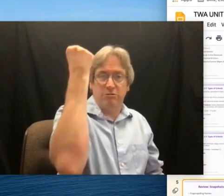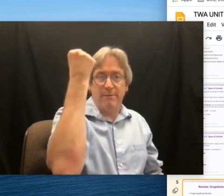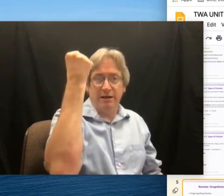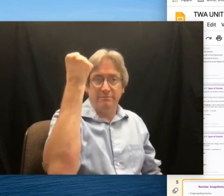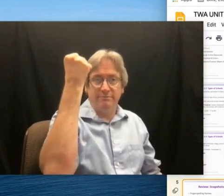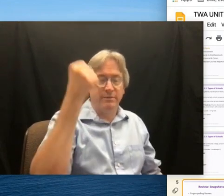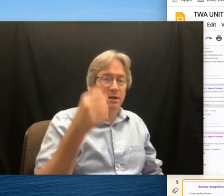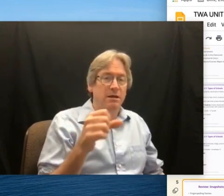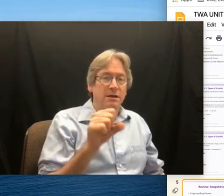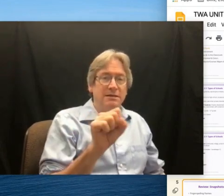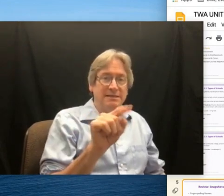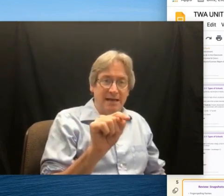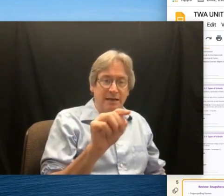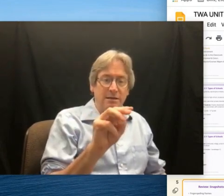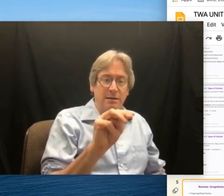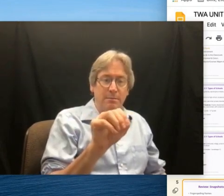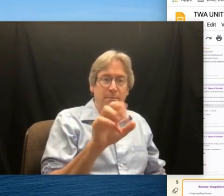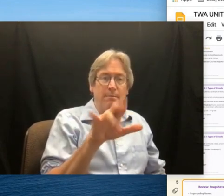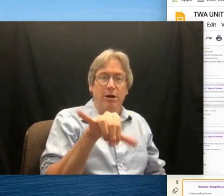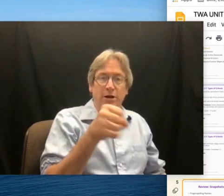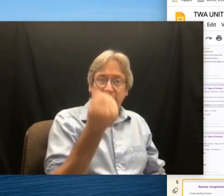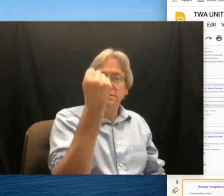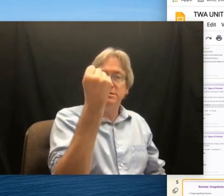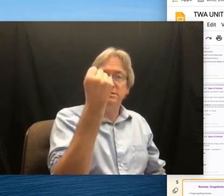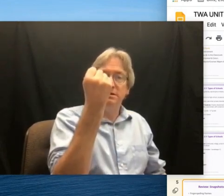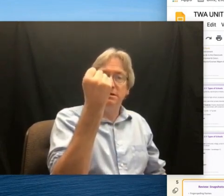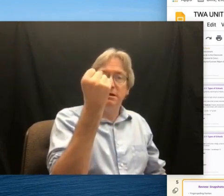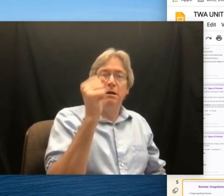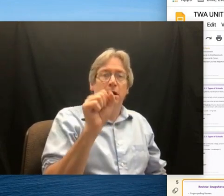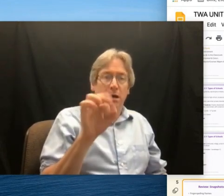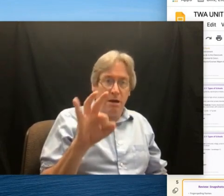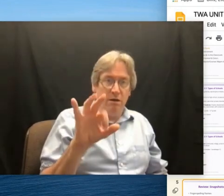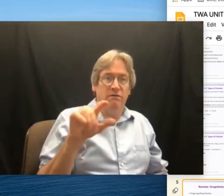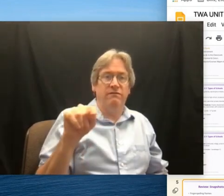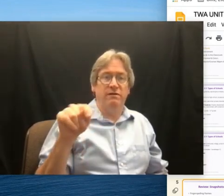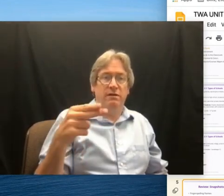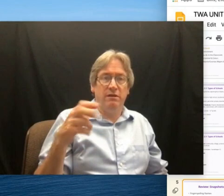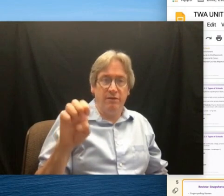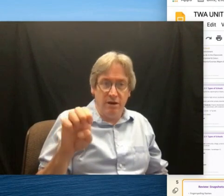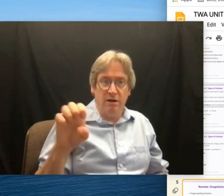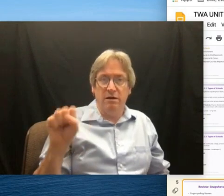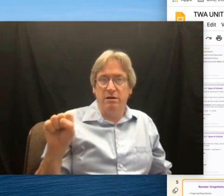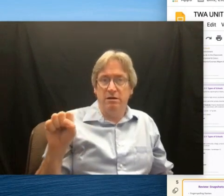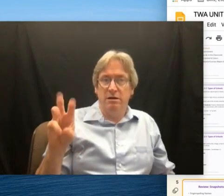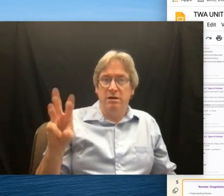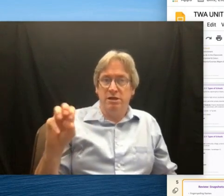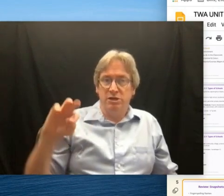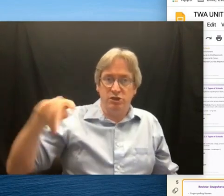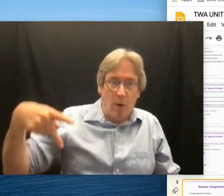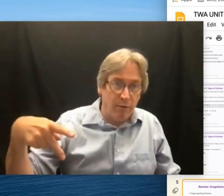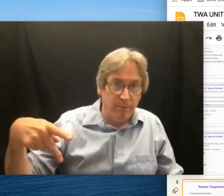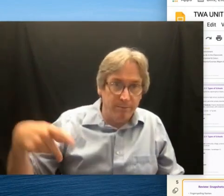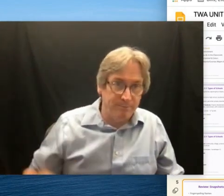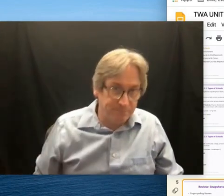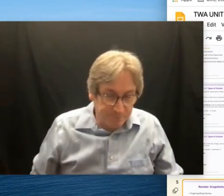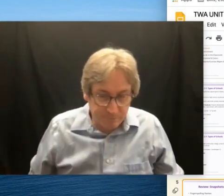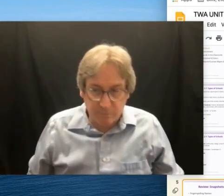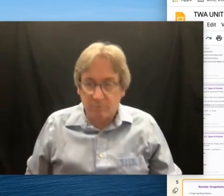like you're grabbing it. St. Mary's of the